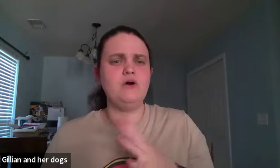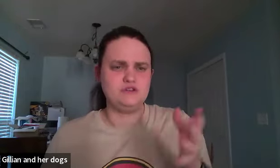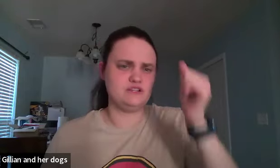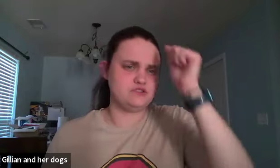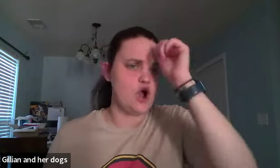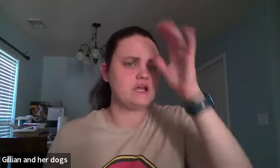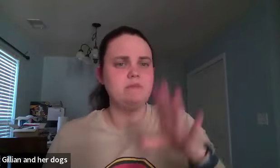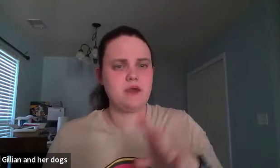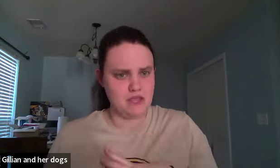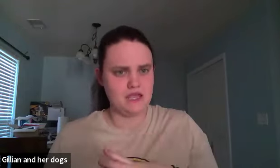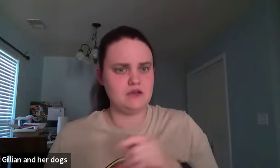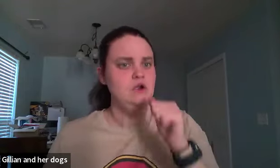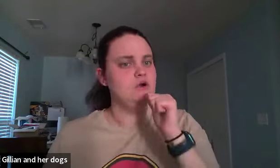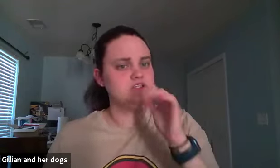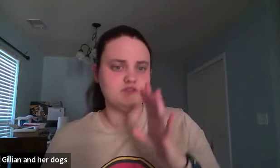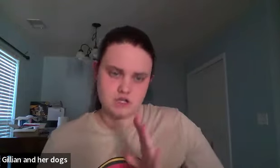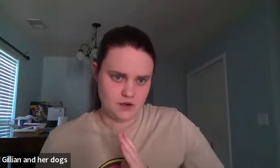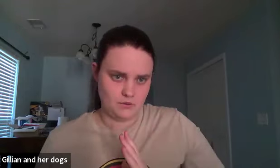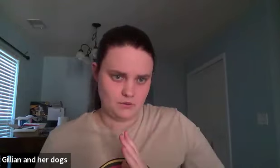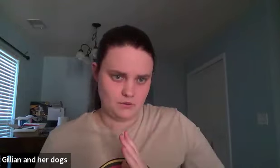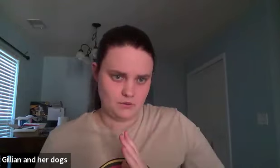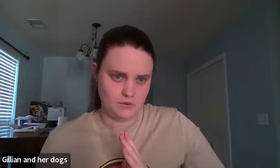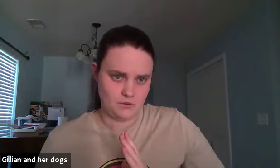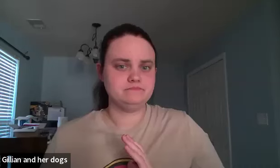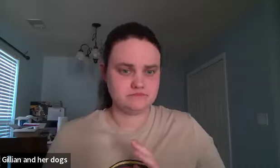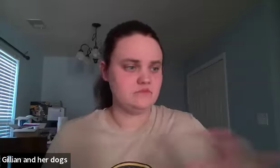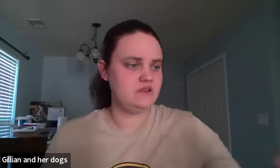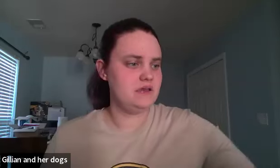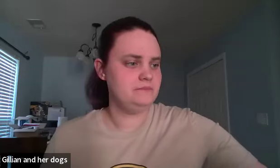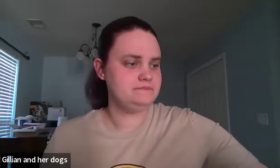oh, they're still talking about a man, we're still talking about a woman. Okay.